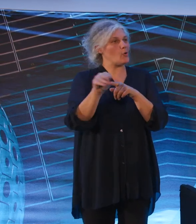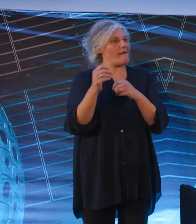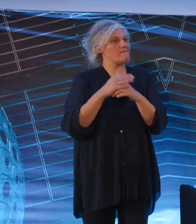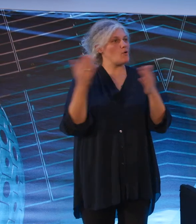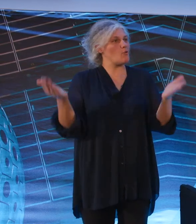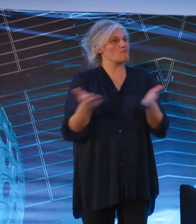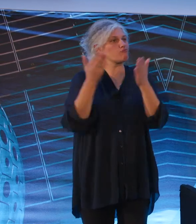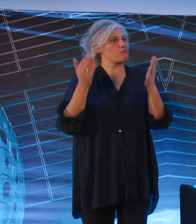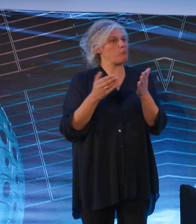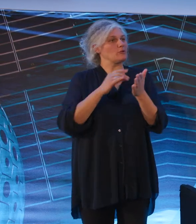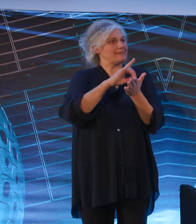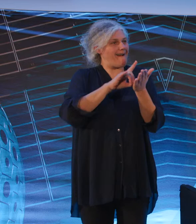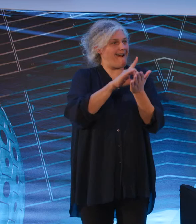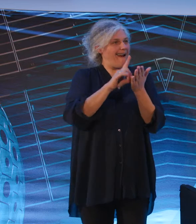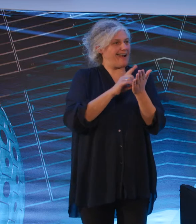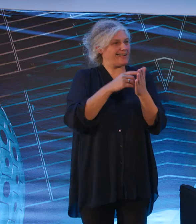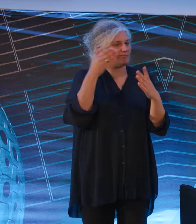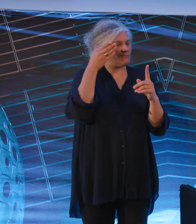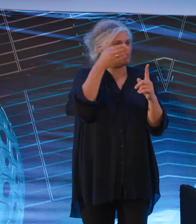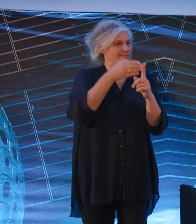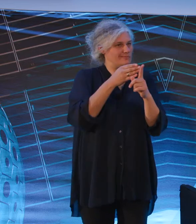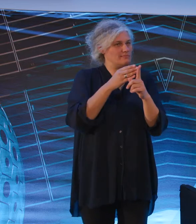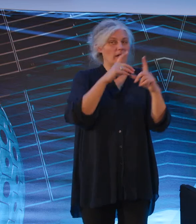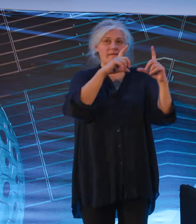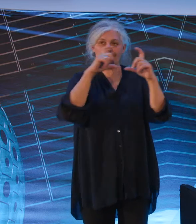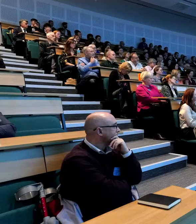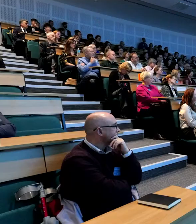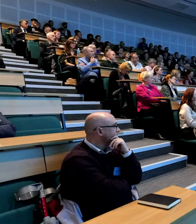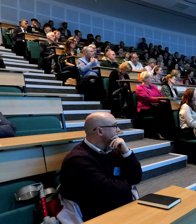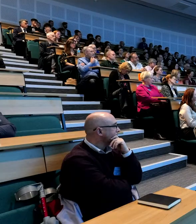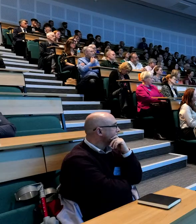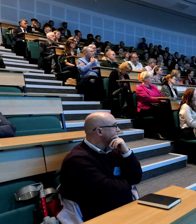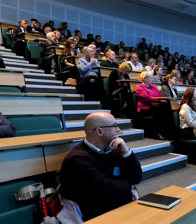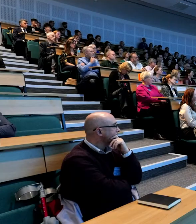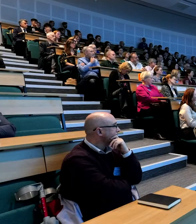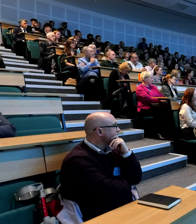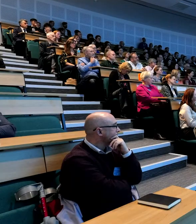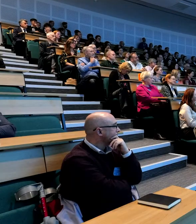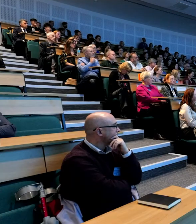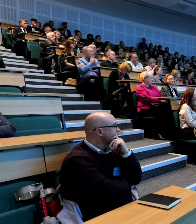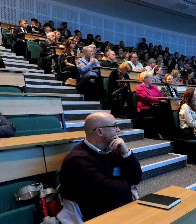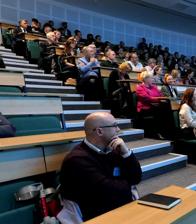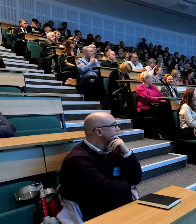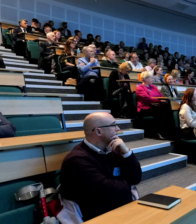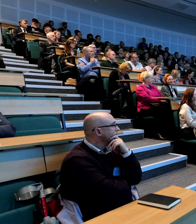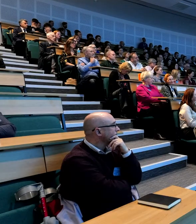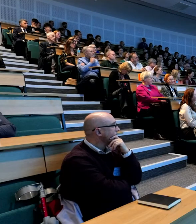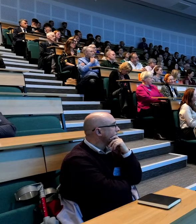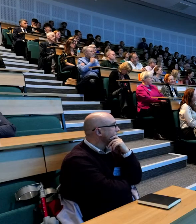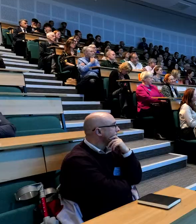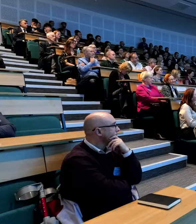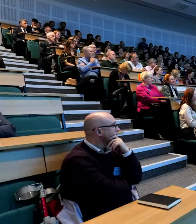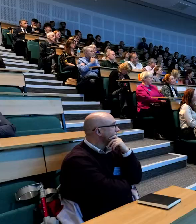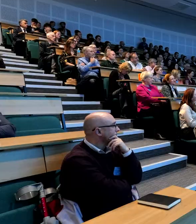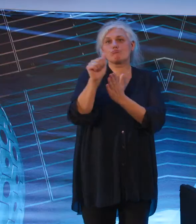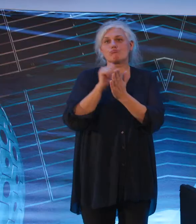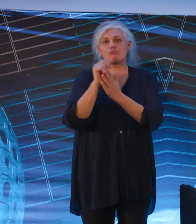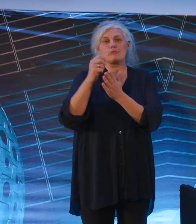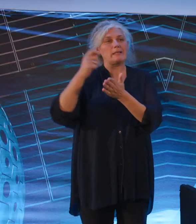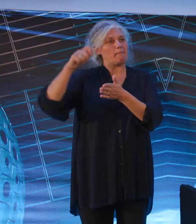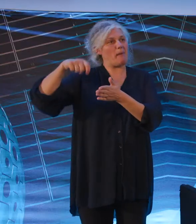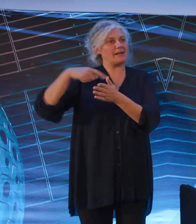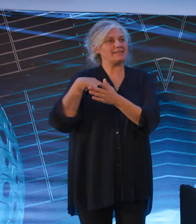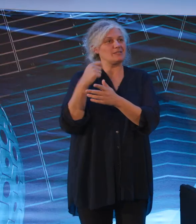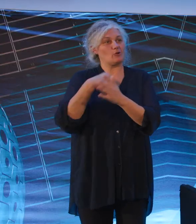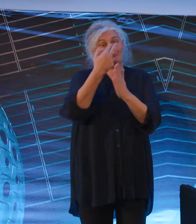and archival purposes. Photographs and recordings made are likely to appear on the website, social media, print marketing, this is kind of the terms